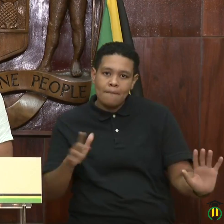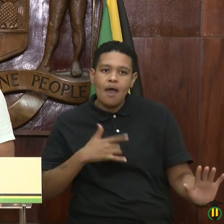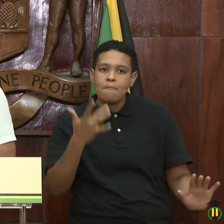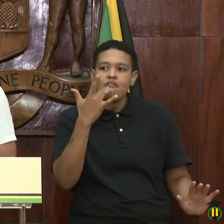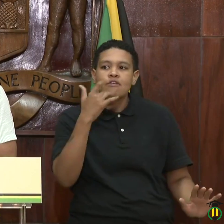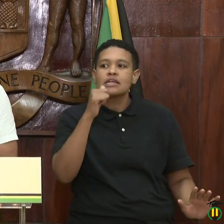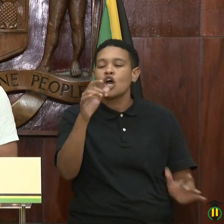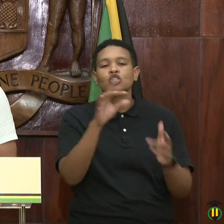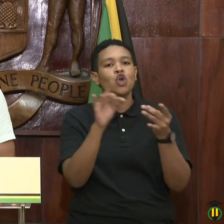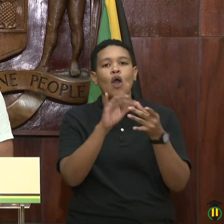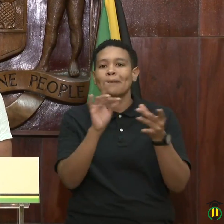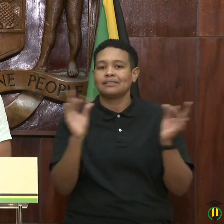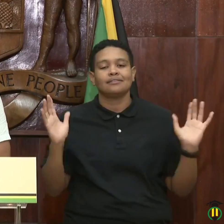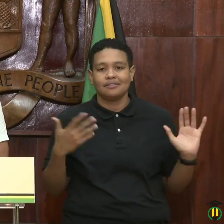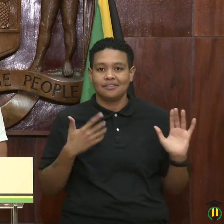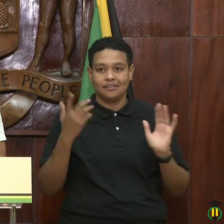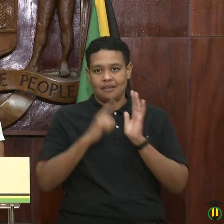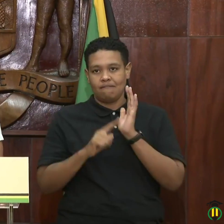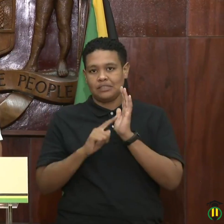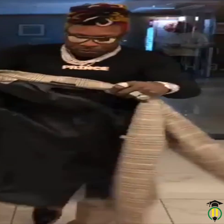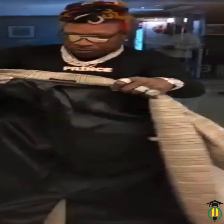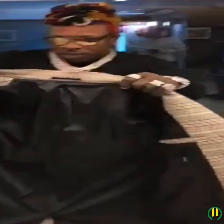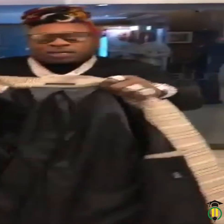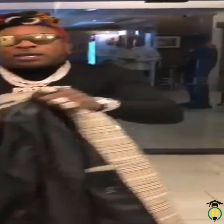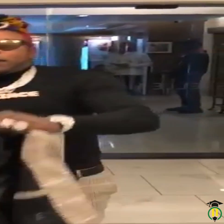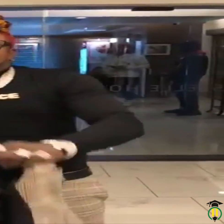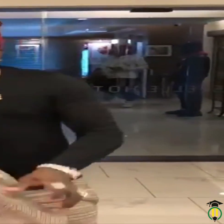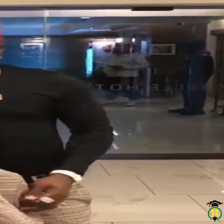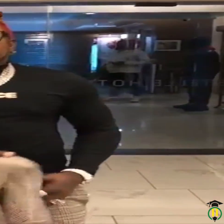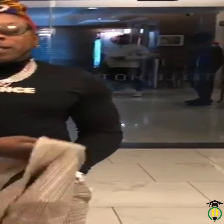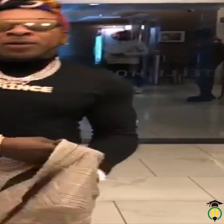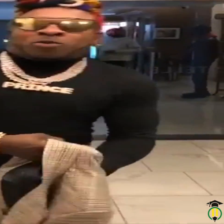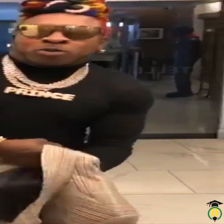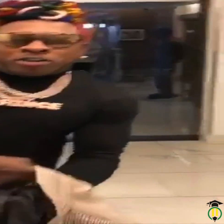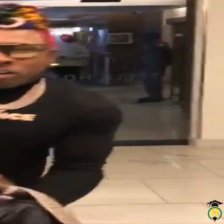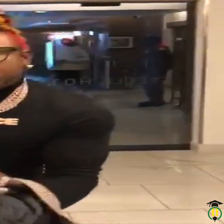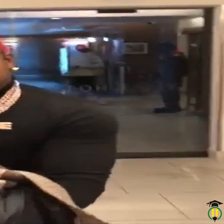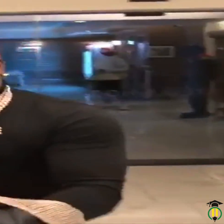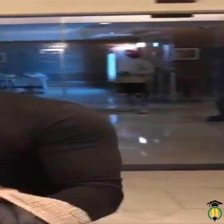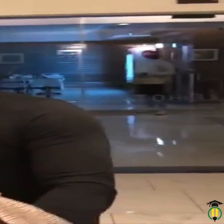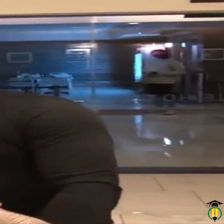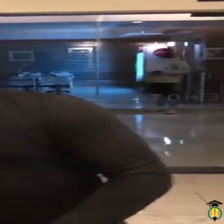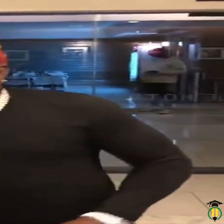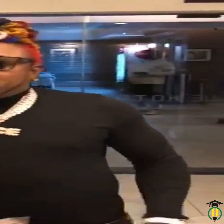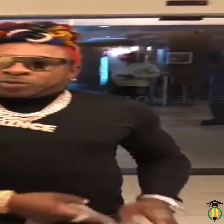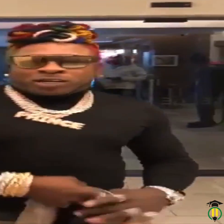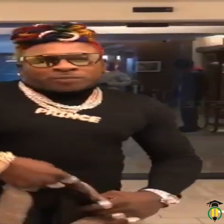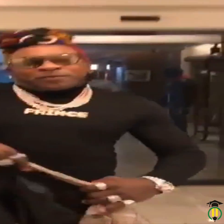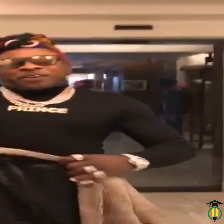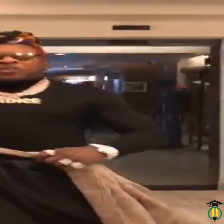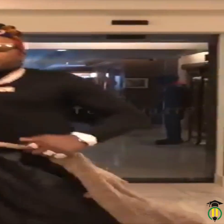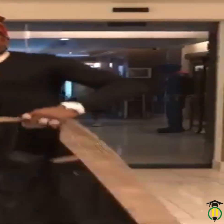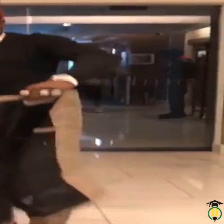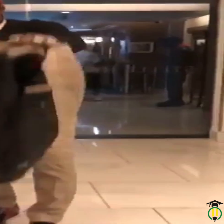prefer not to comment, um, until that investigation takes place so that I don't, uh,